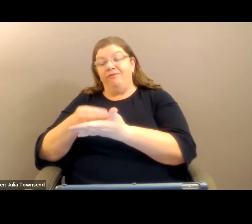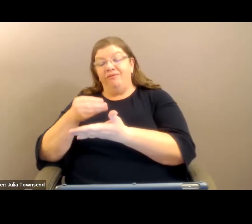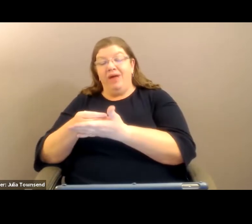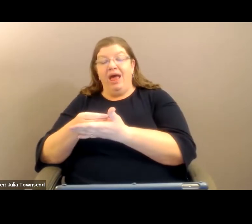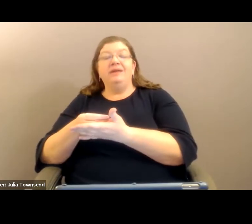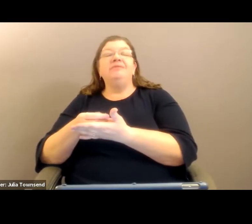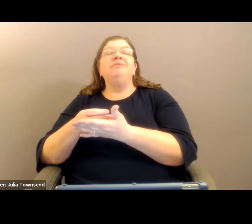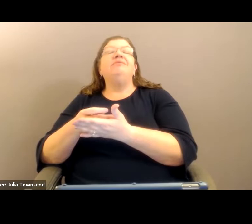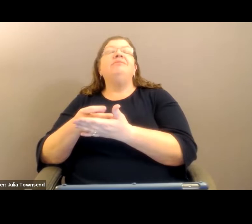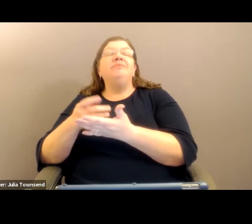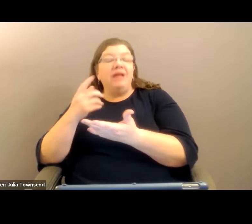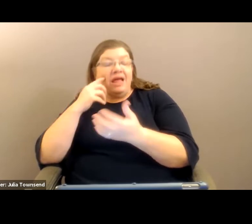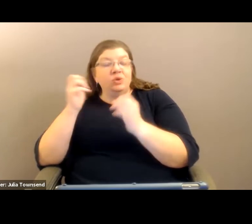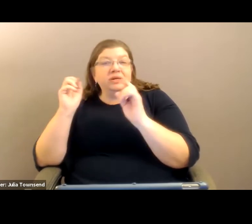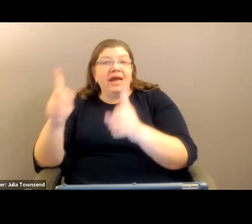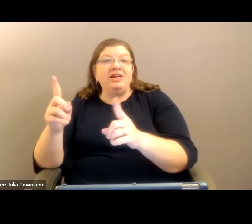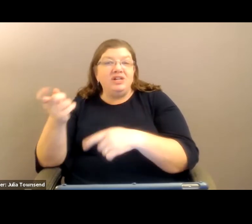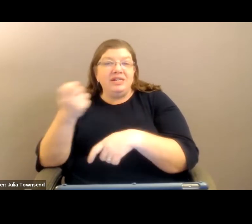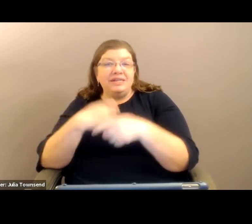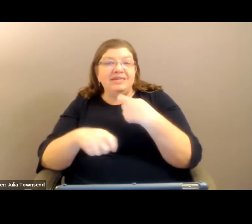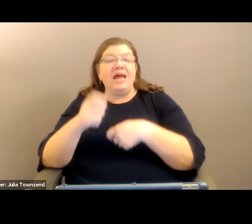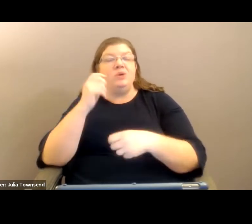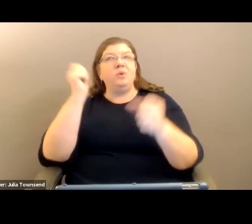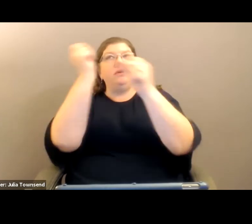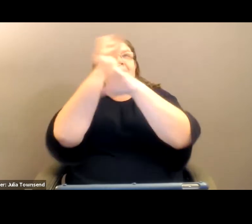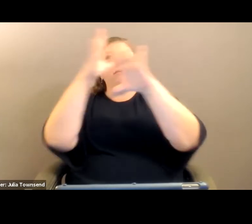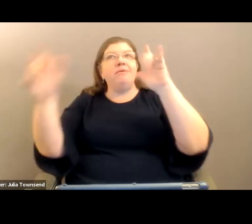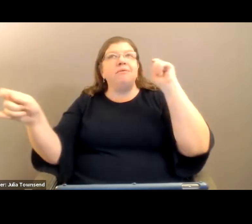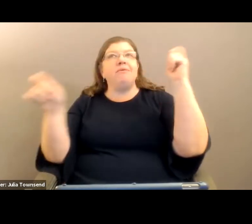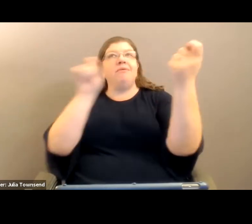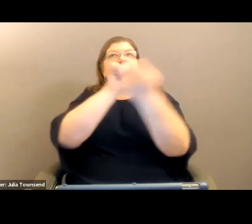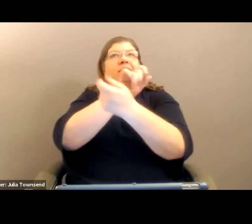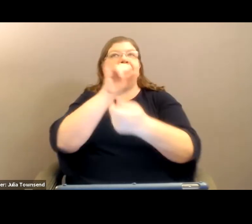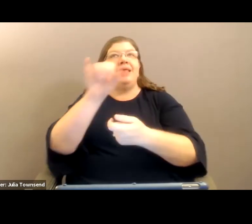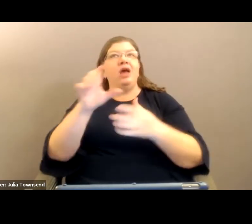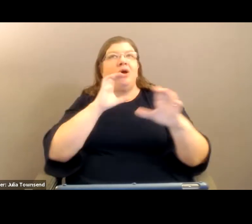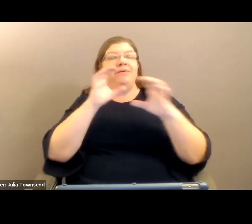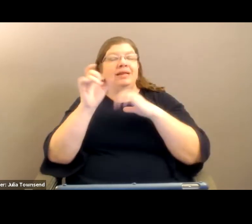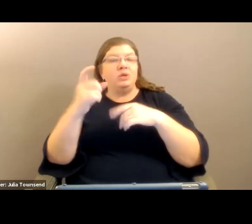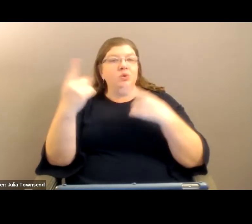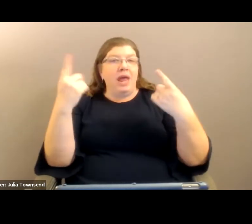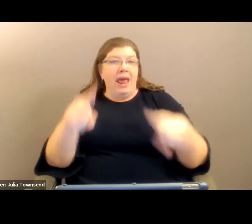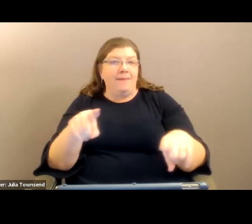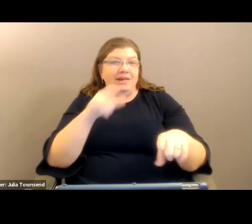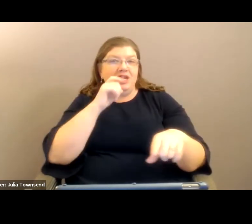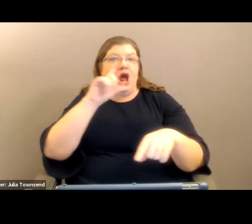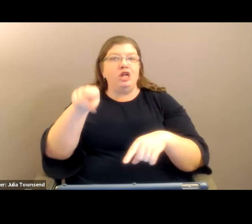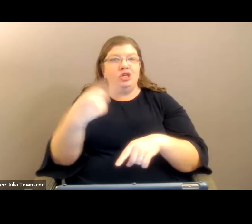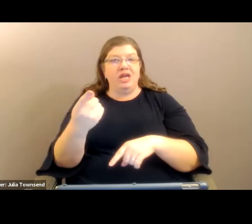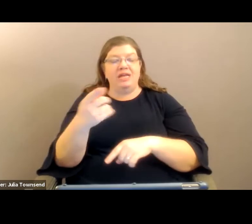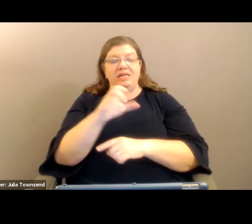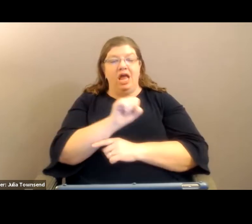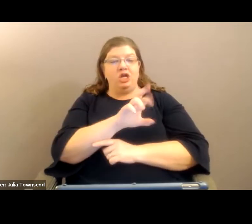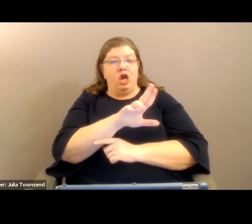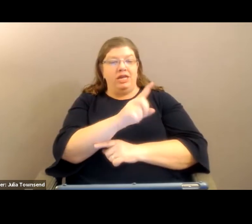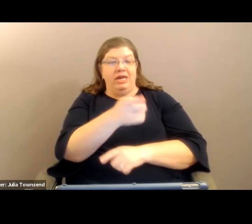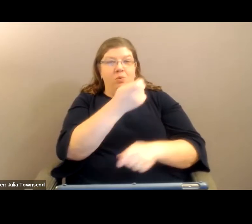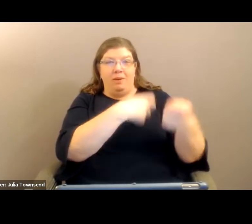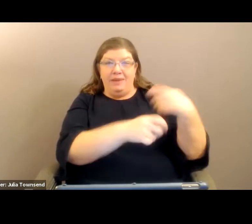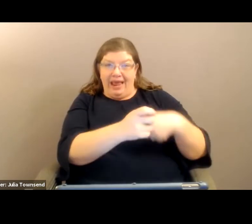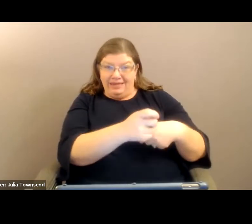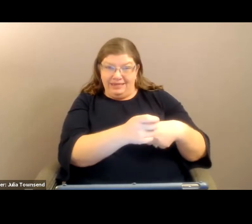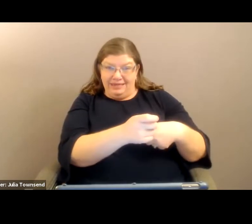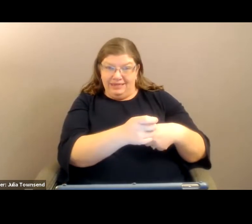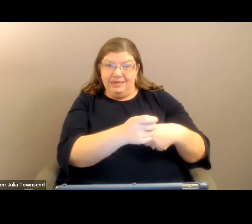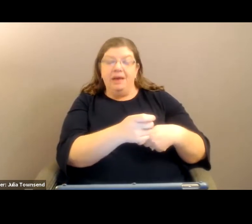we're reimagining what's going on in our safety, that is a conversation that needs to happen too, not just about replacing the SRD, but making sure that we are